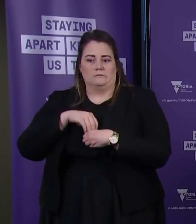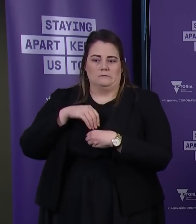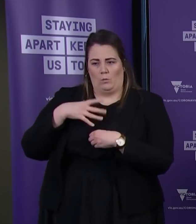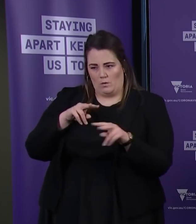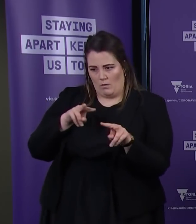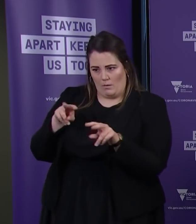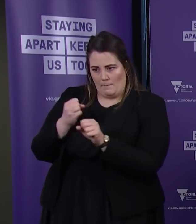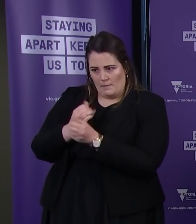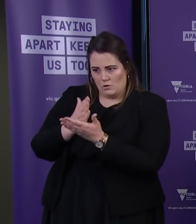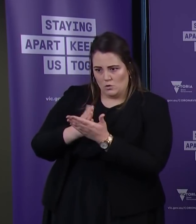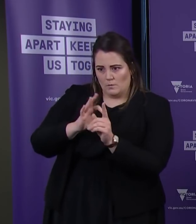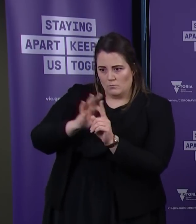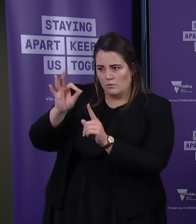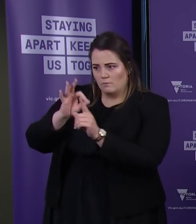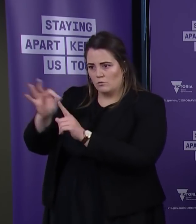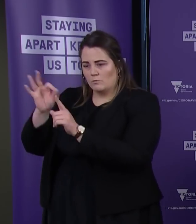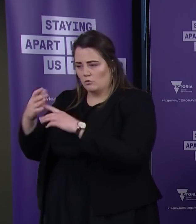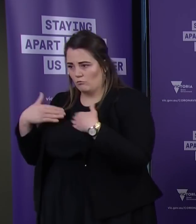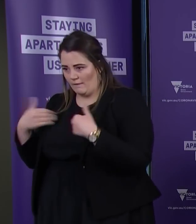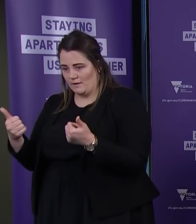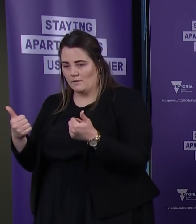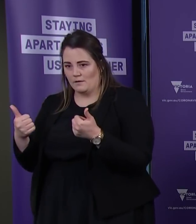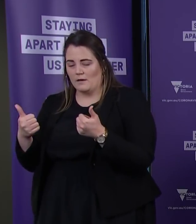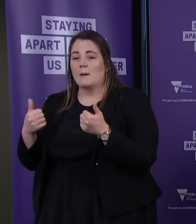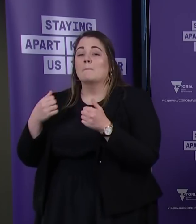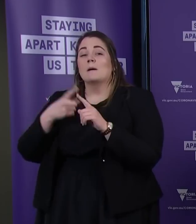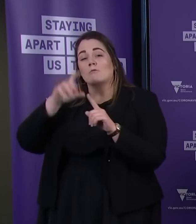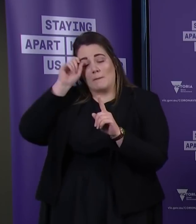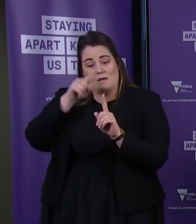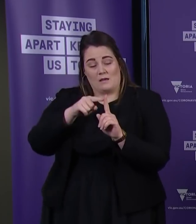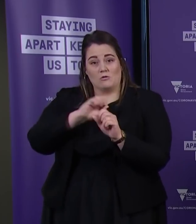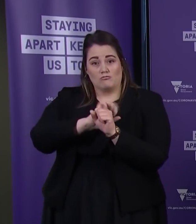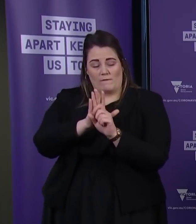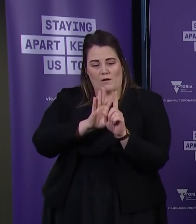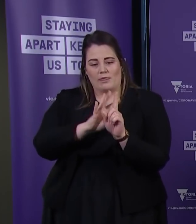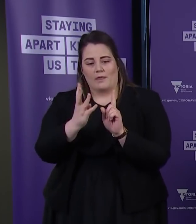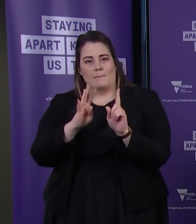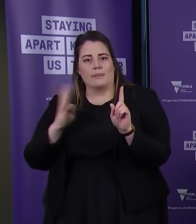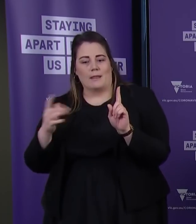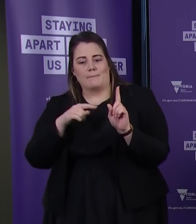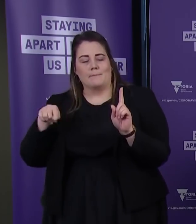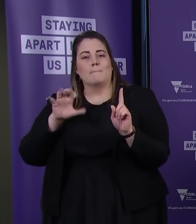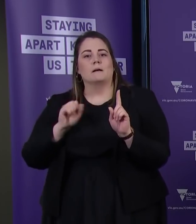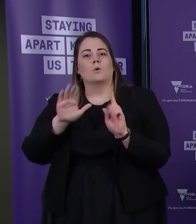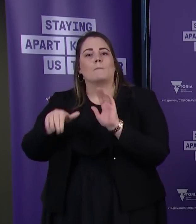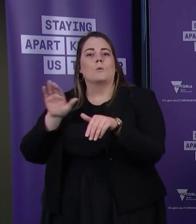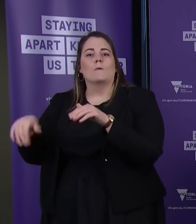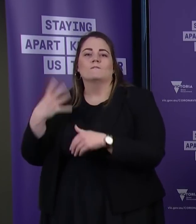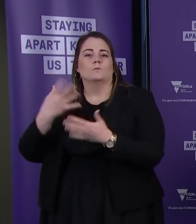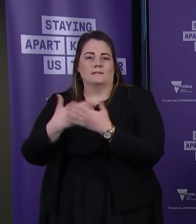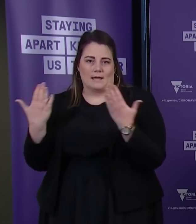All of their close contacts who are in quarantine really need to complete their 14-day quarantine period before we can say that that's not an active chain of